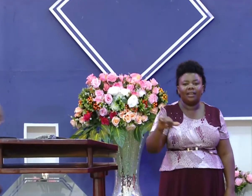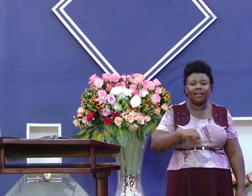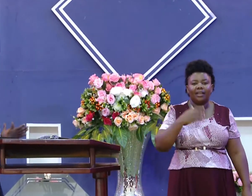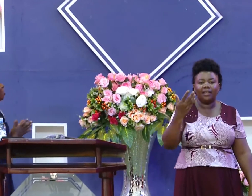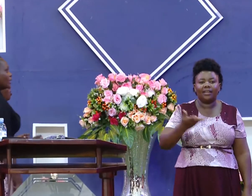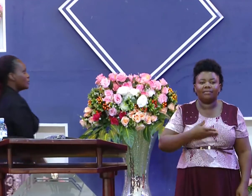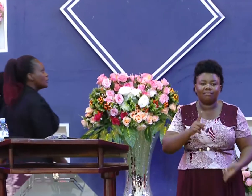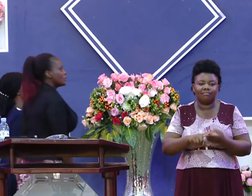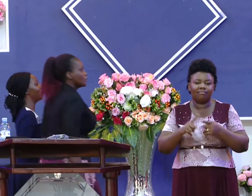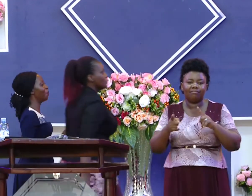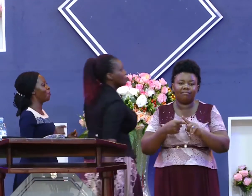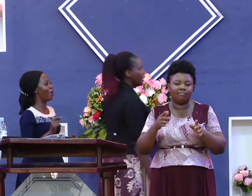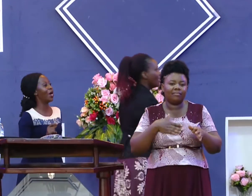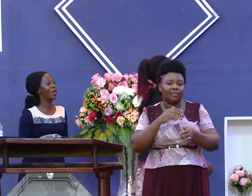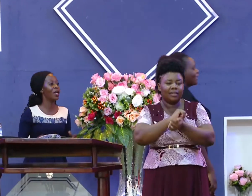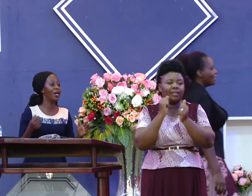Hallelujah.